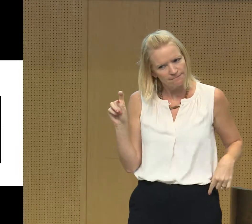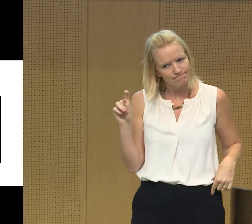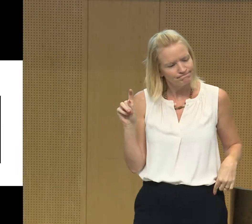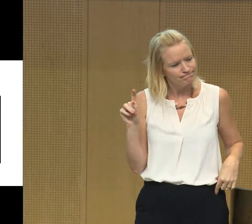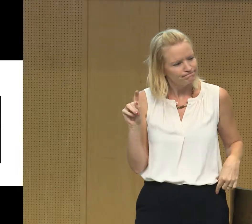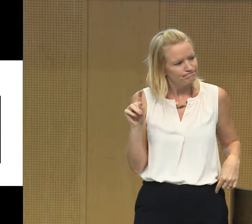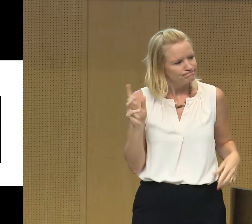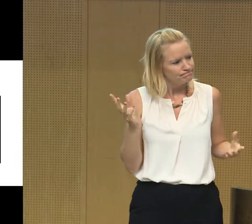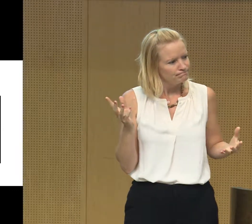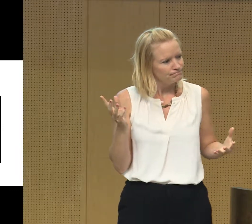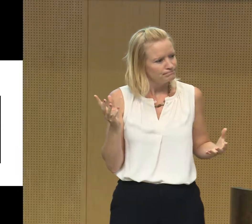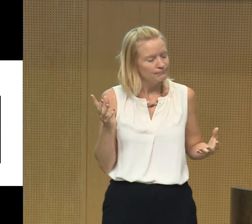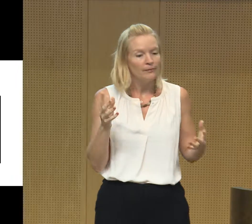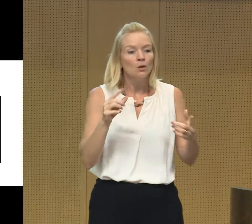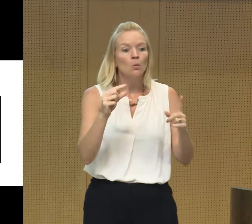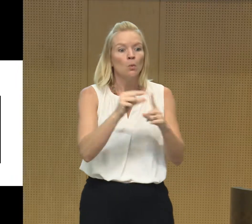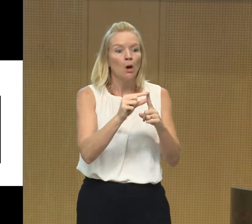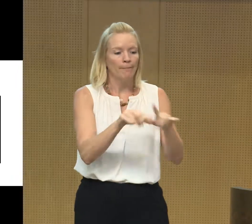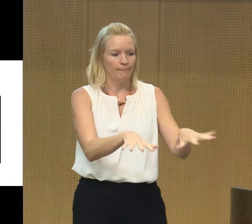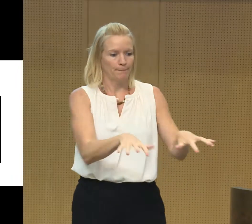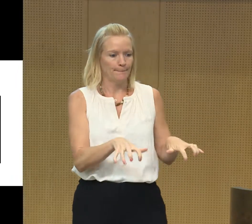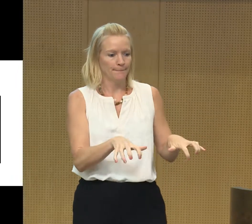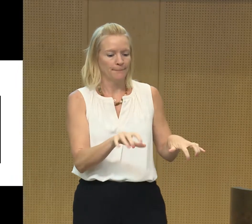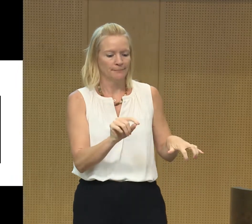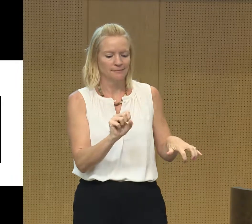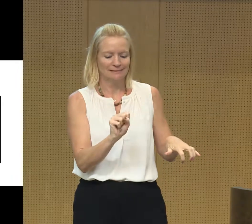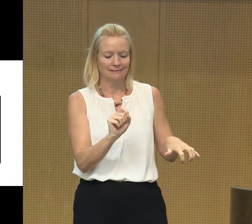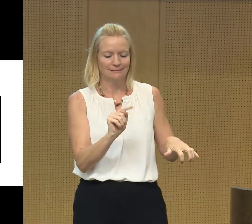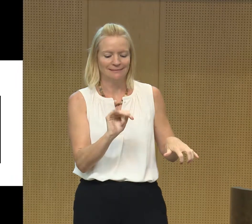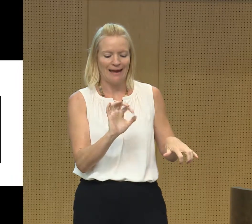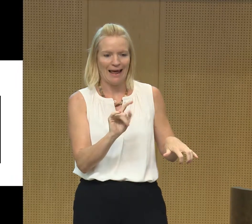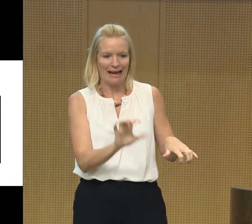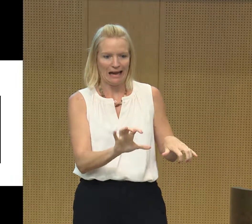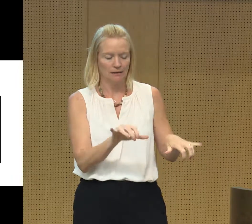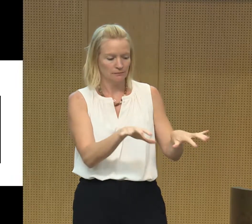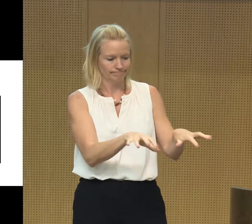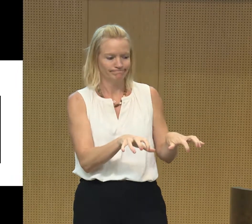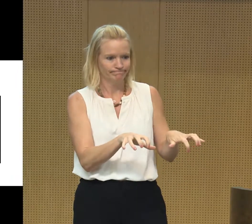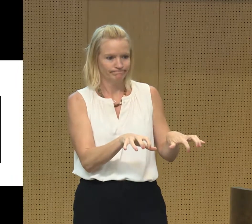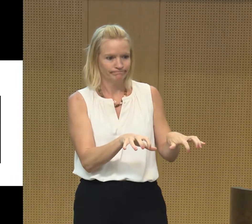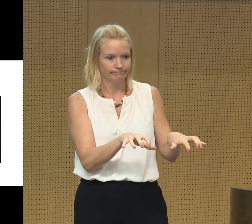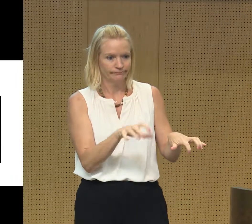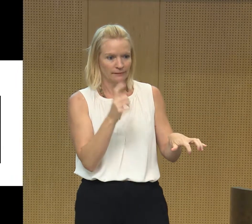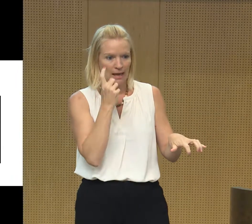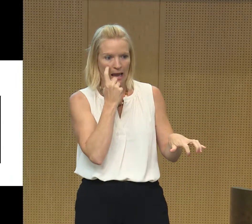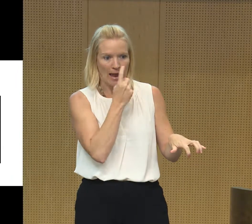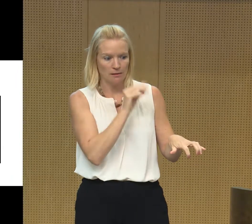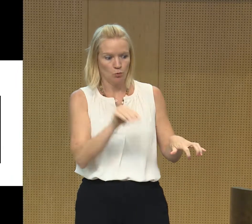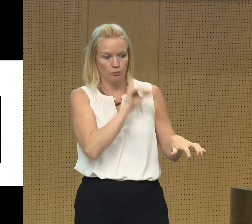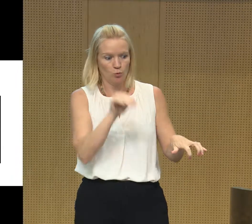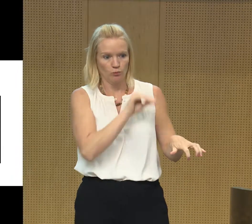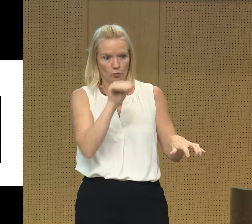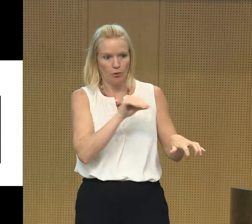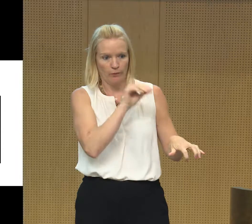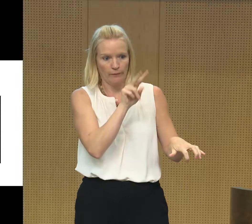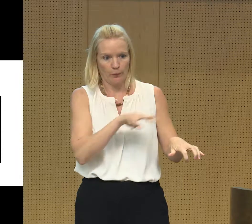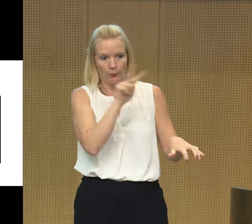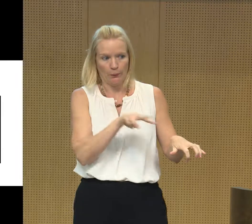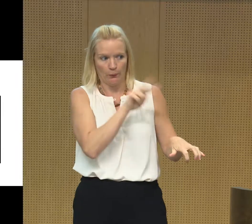And we are looking into whether our eye behavior is the same while reading frozen text